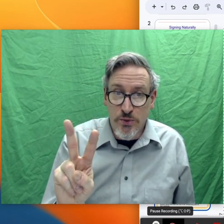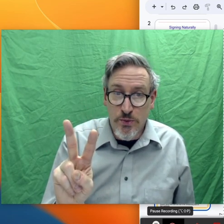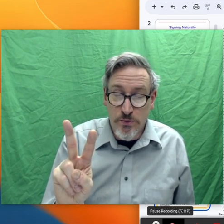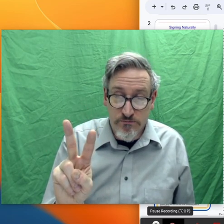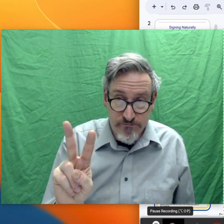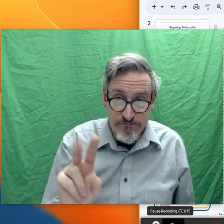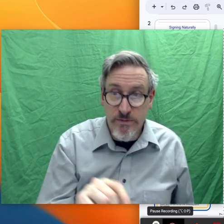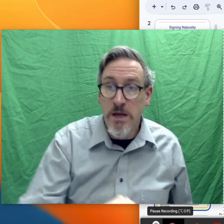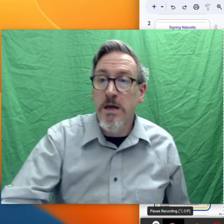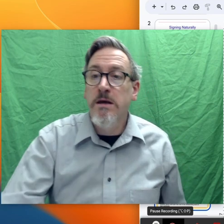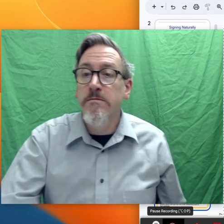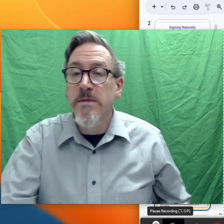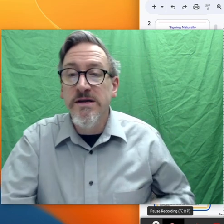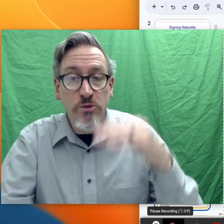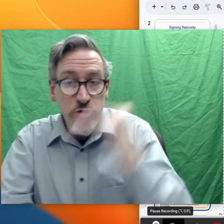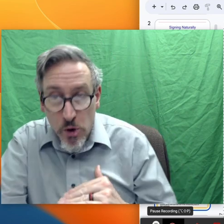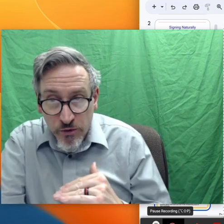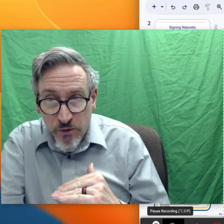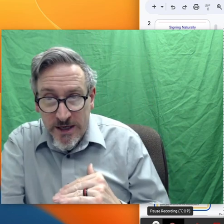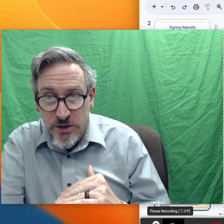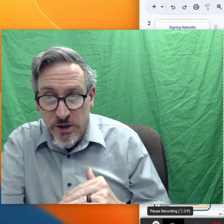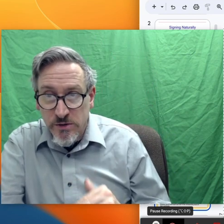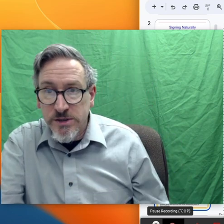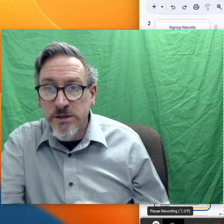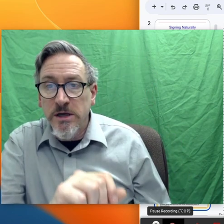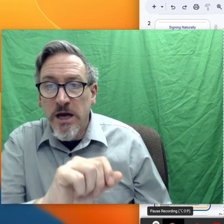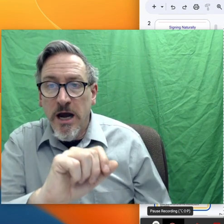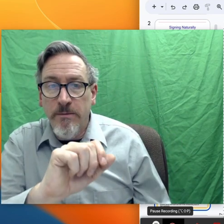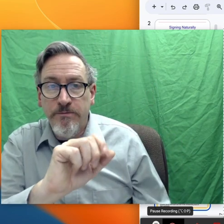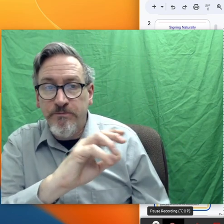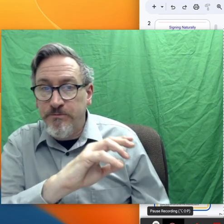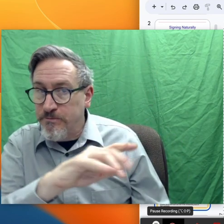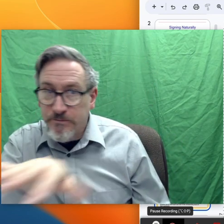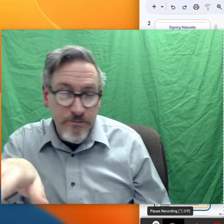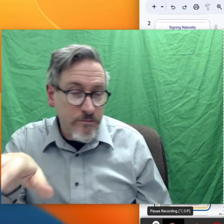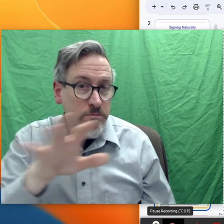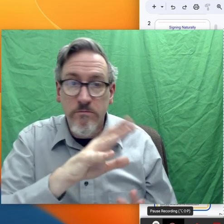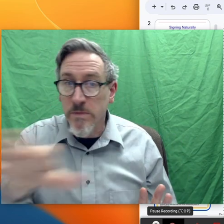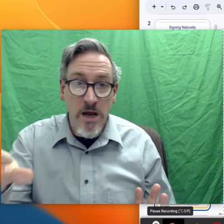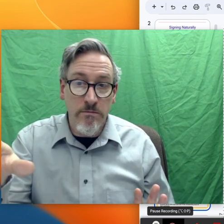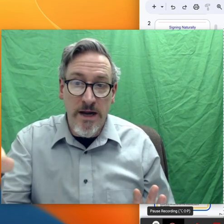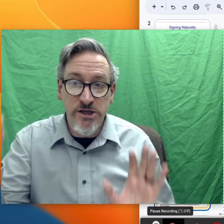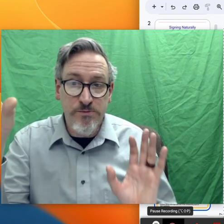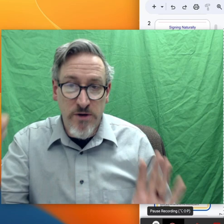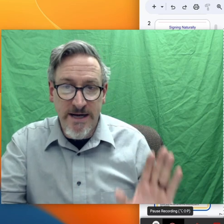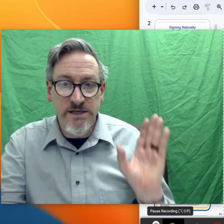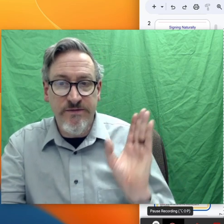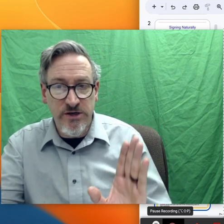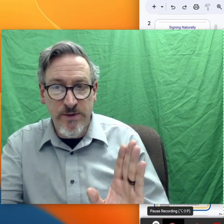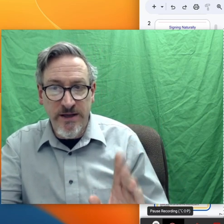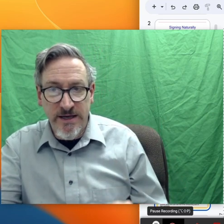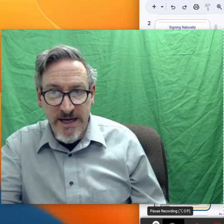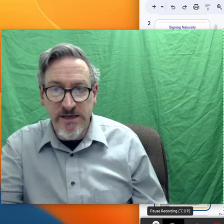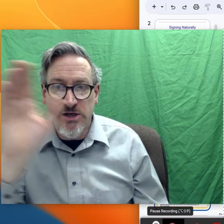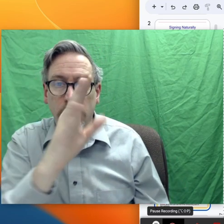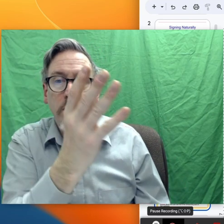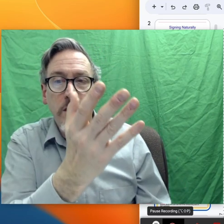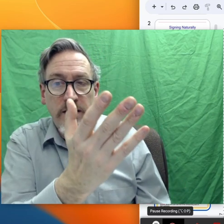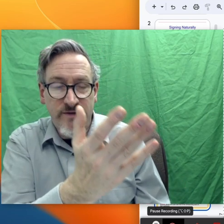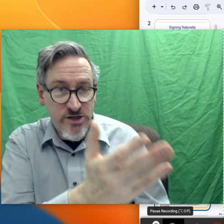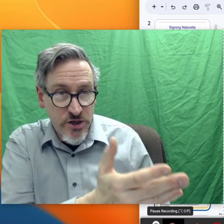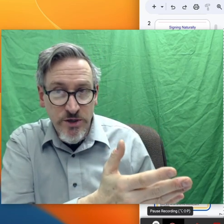1962. So go through each of those and just practice fingerspelling that date.